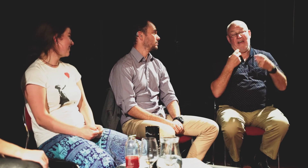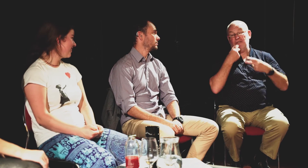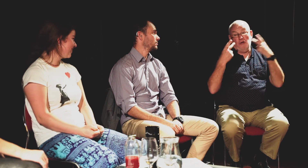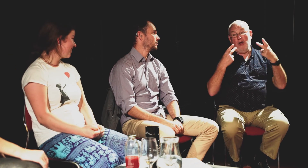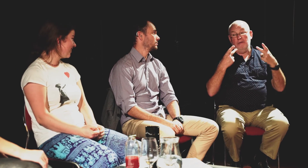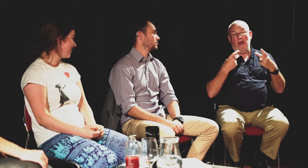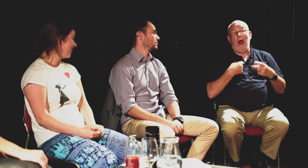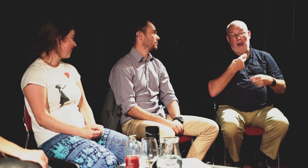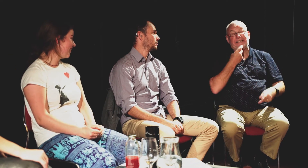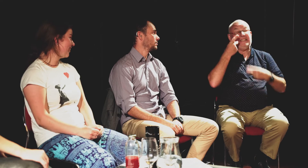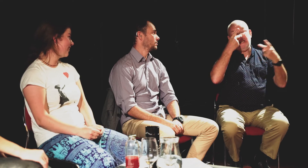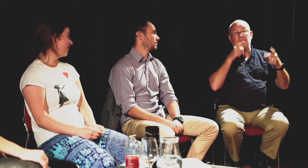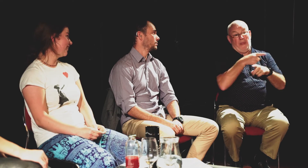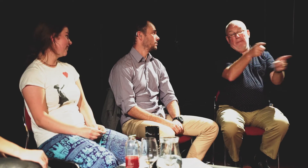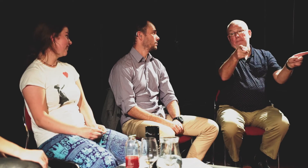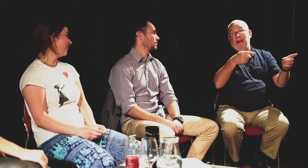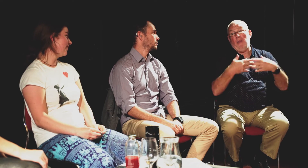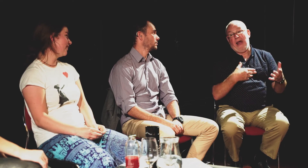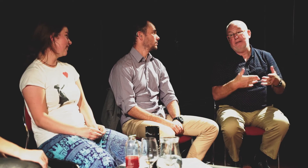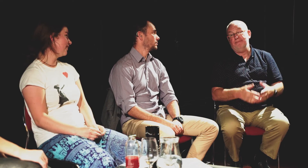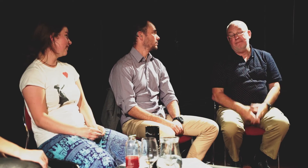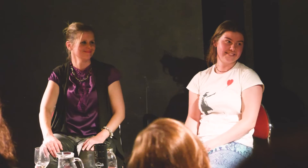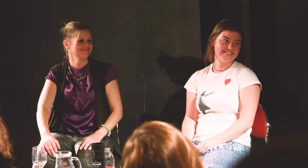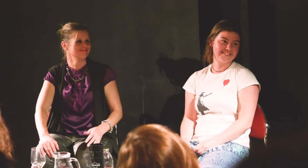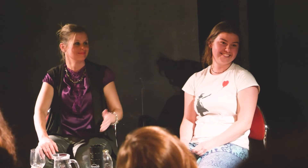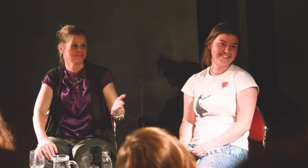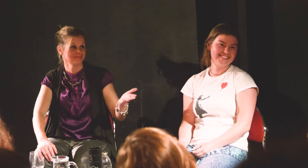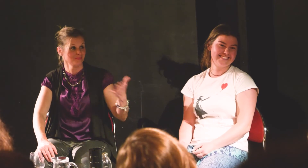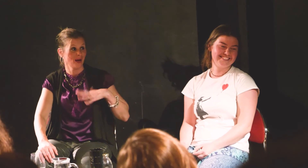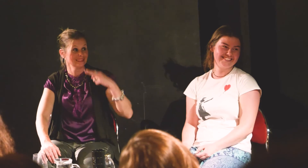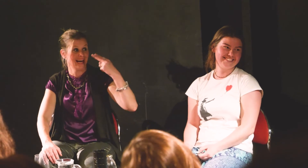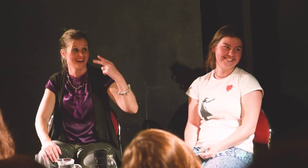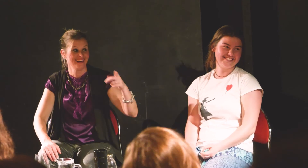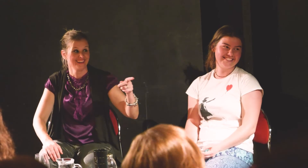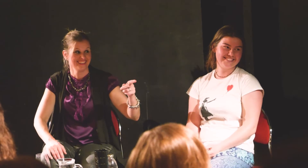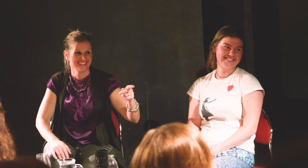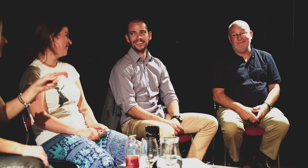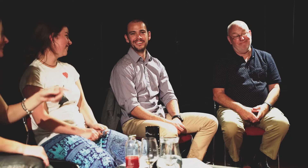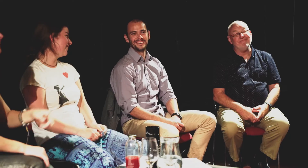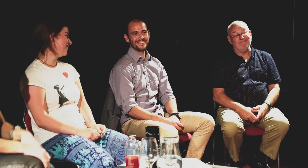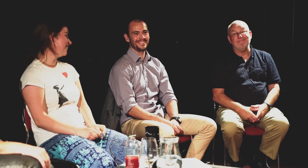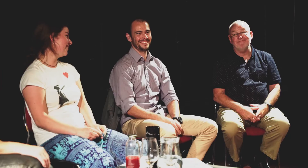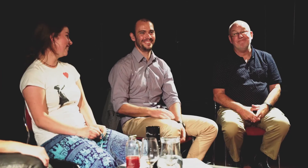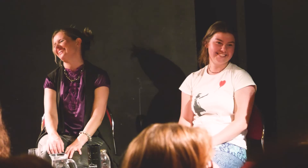Honestly, my favourite song is, I would like to sing to them. That's what I would like to do. That would be my favourite thing Really? to do. Do you want to sing?